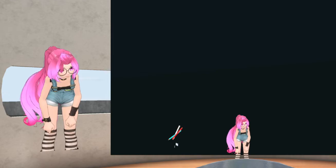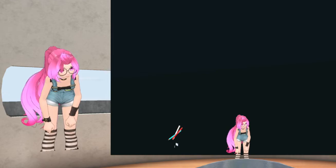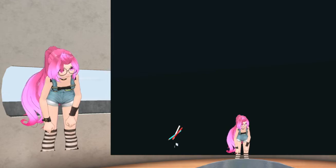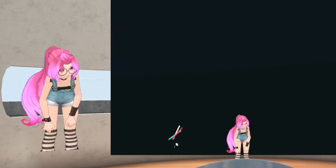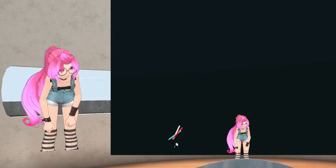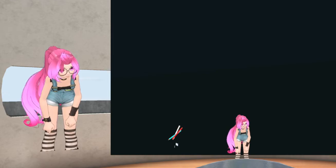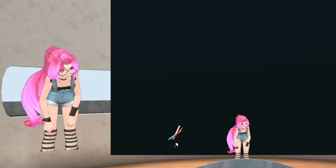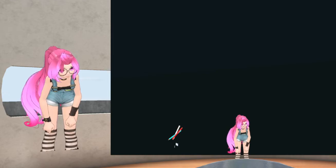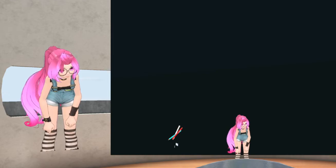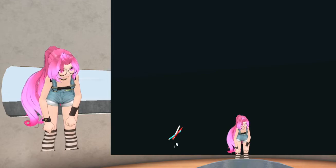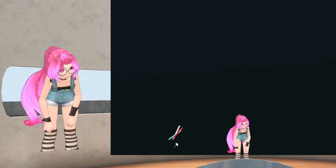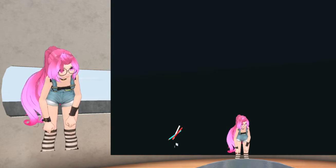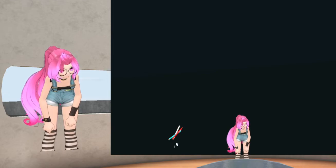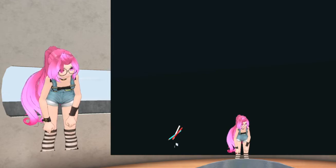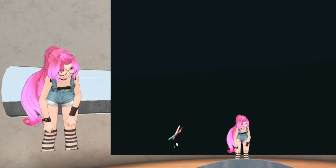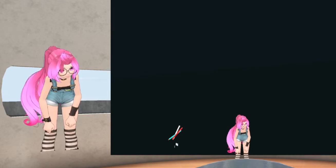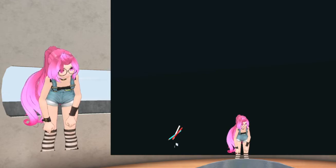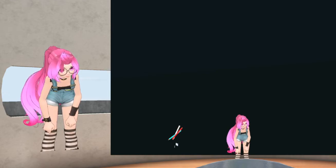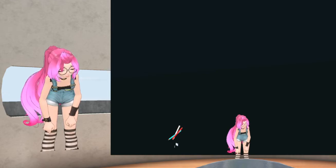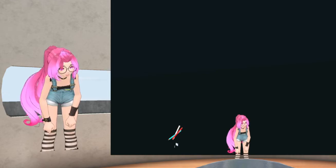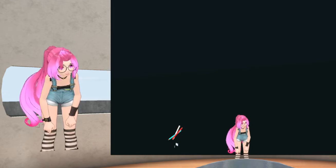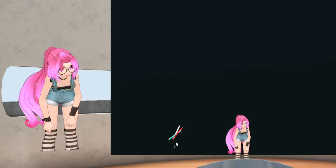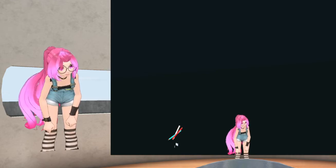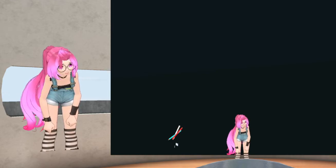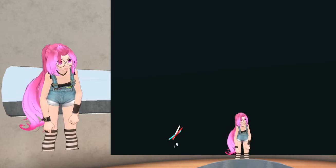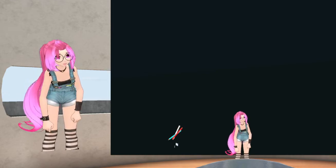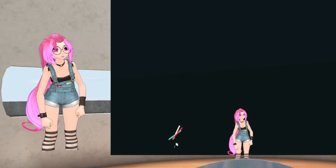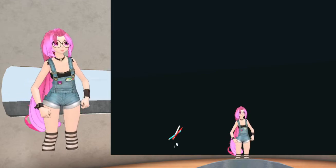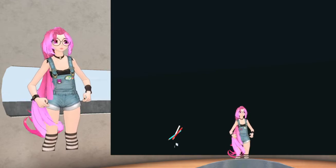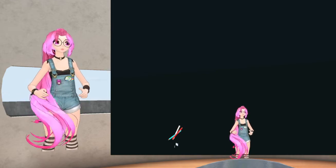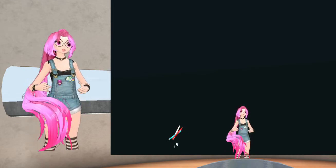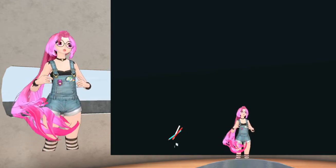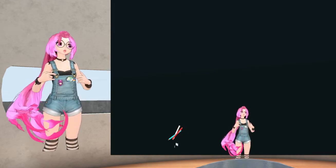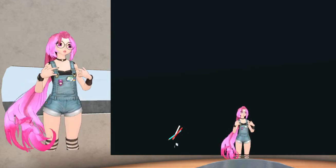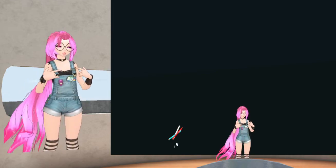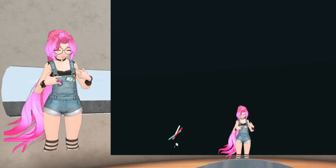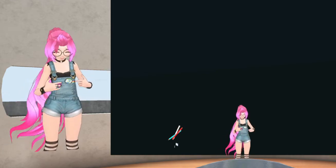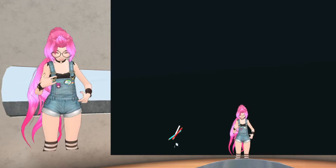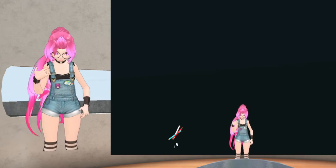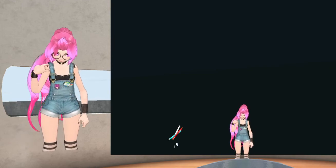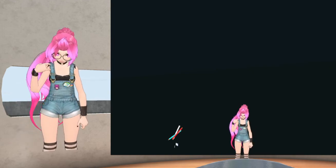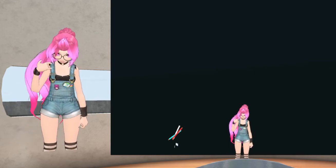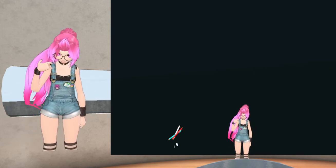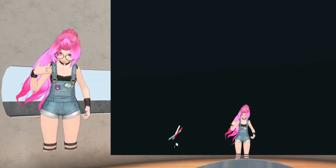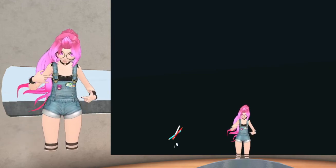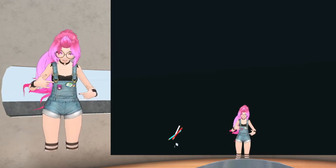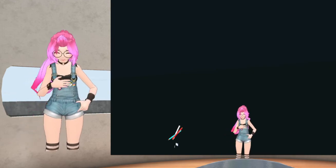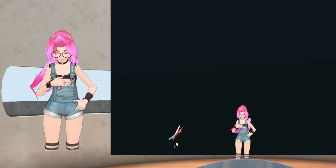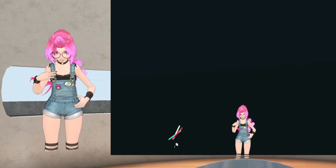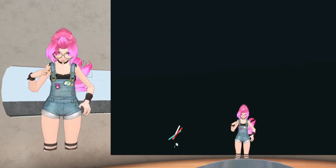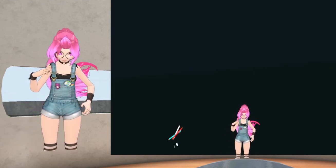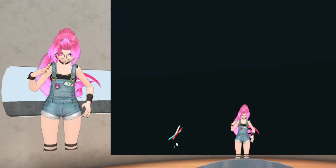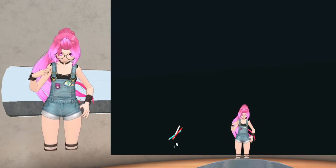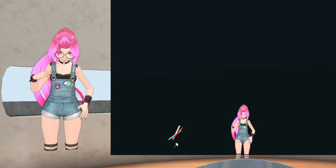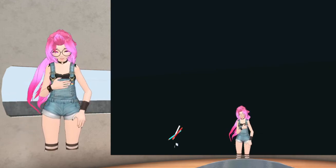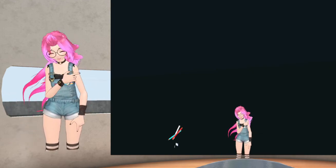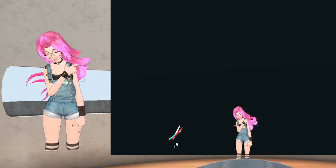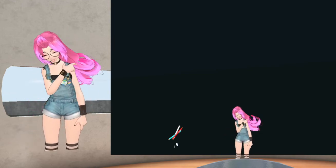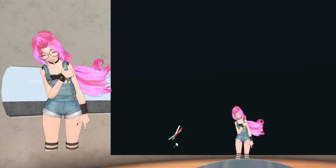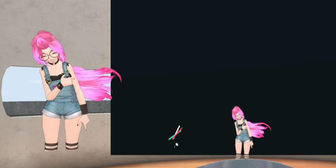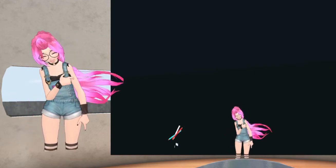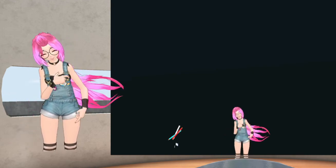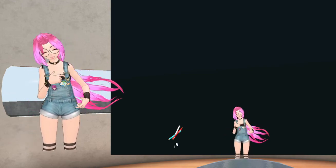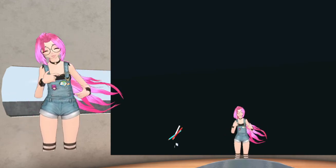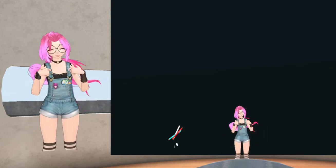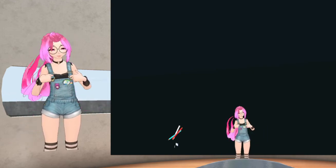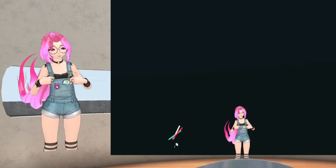Tan. Tank top. Oh, tank top. Oh, I sign I'd say shirt, and then I'd